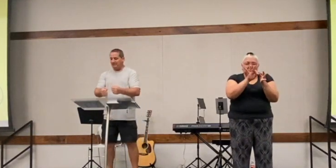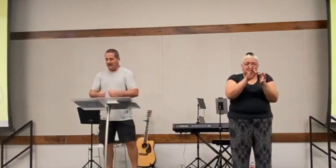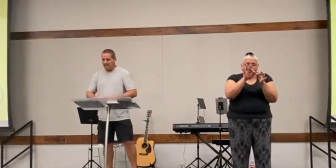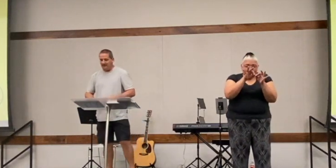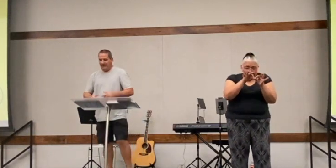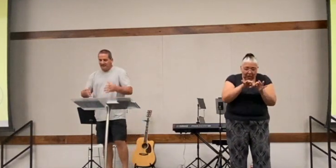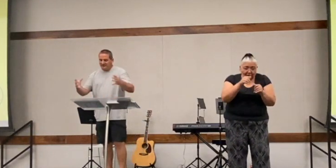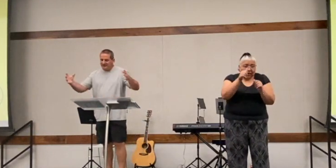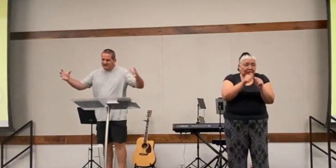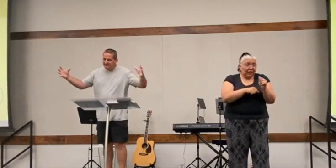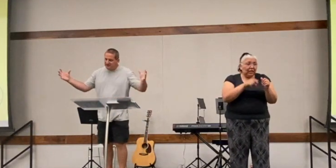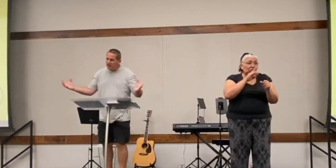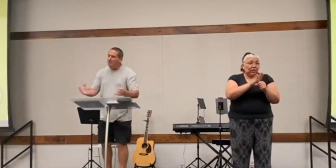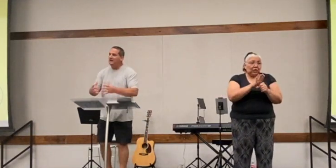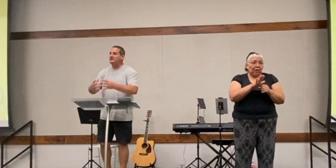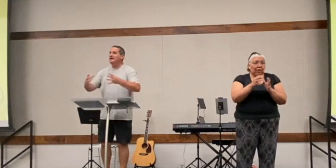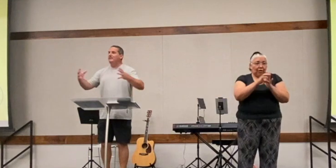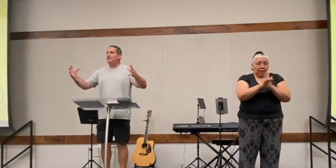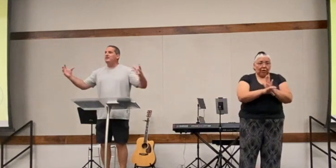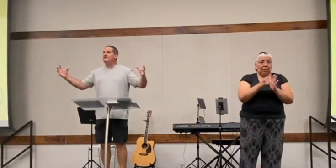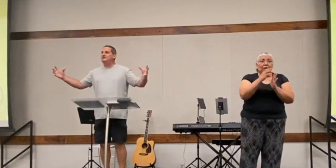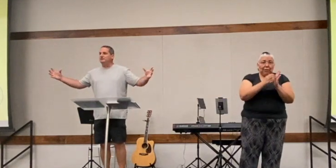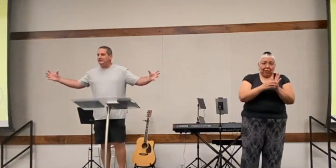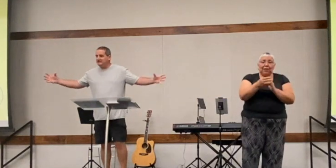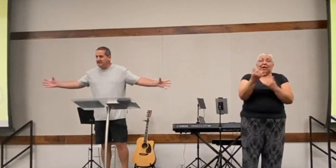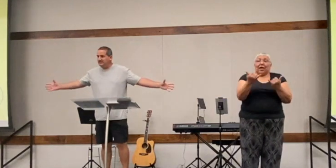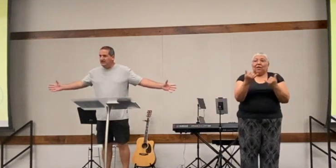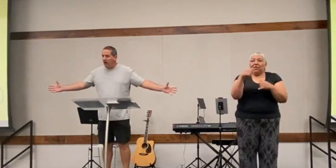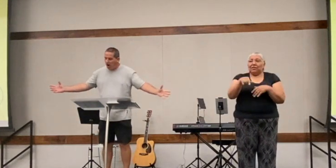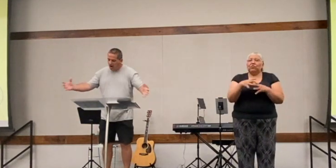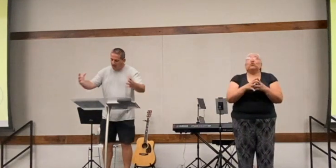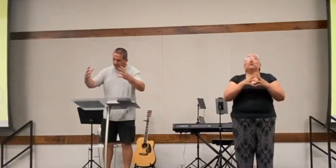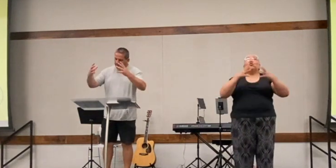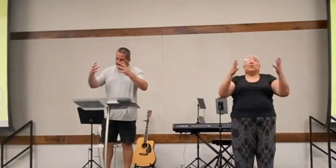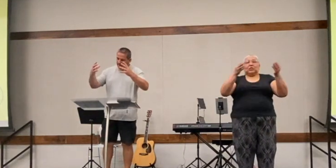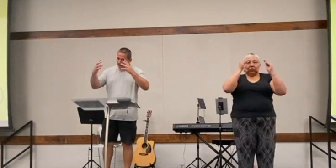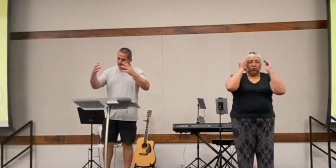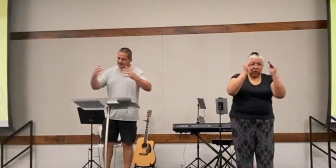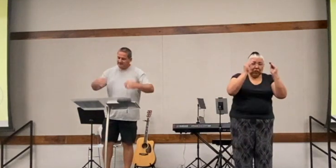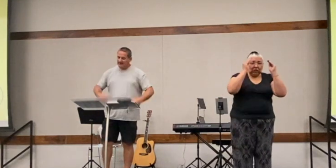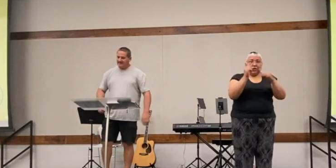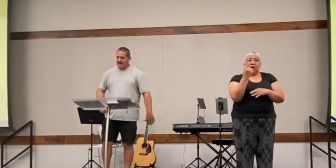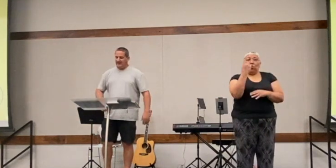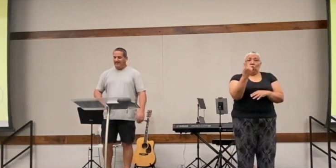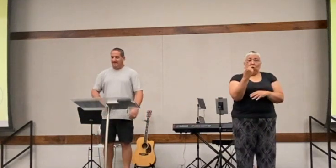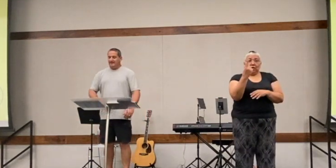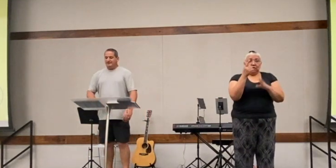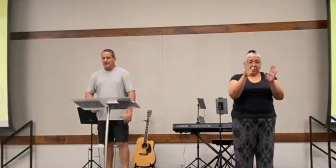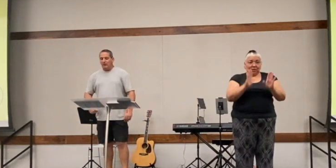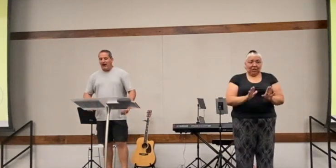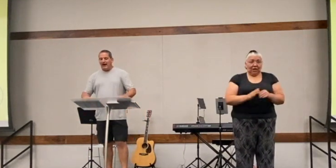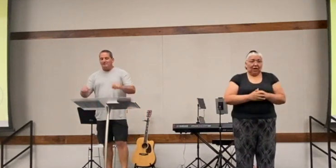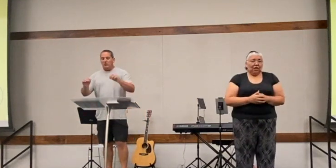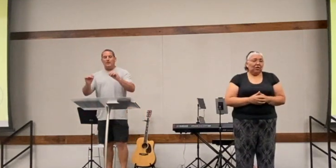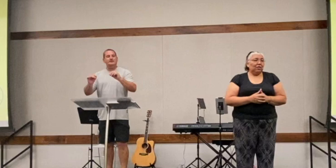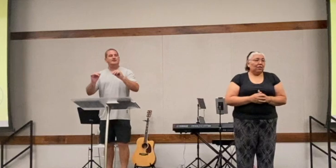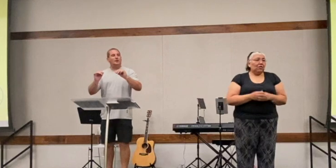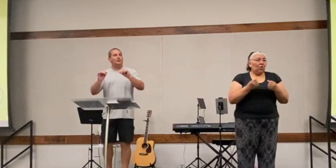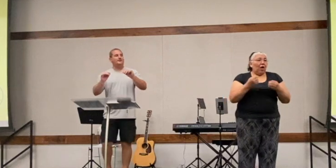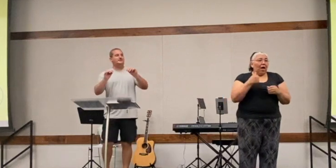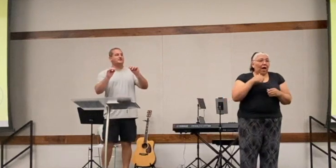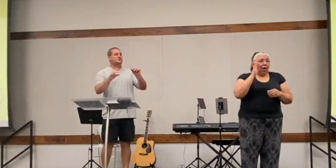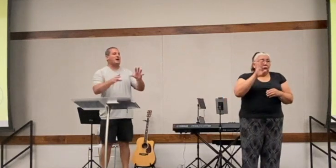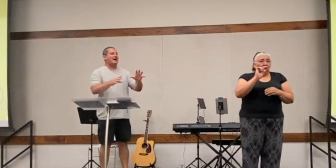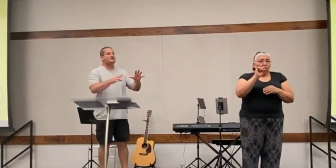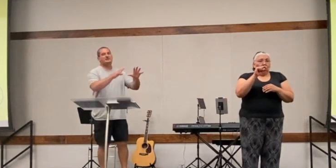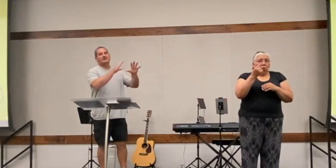each commandment. There's just too much for me to just teach it all in one Sunday. So I'm going to